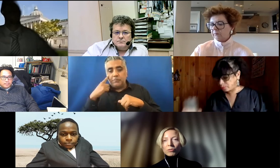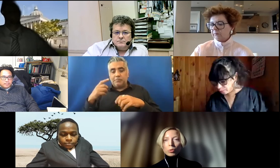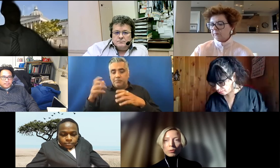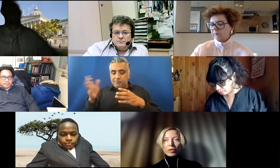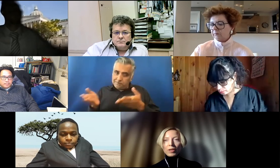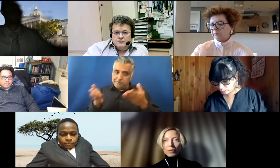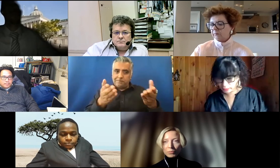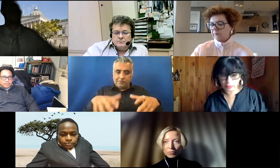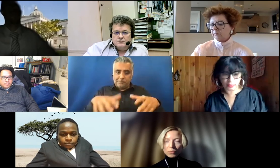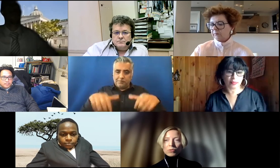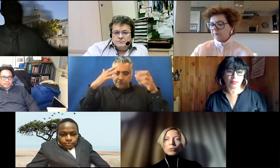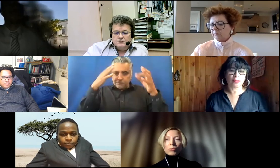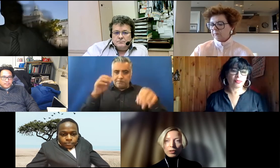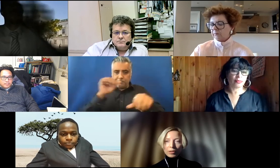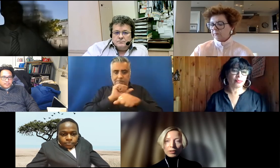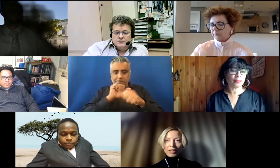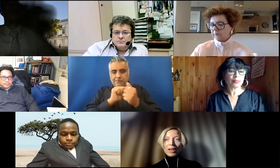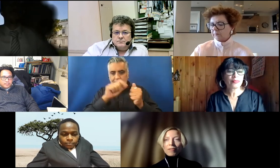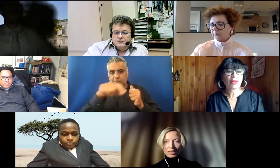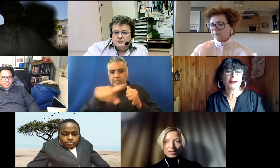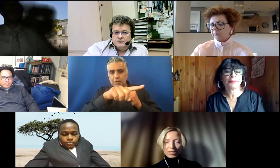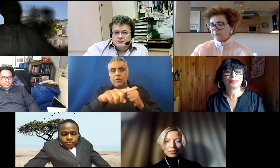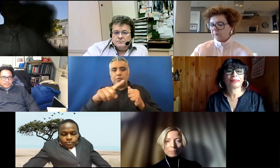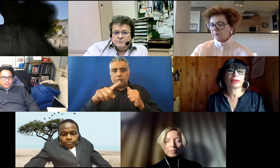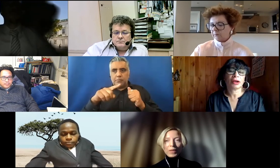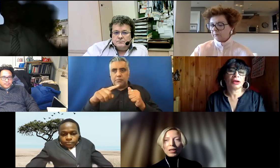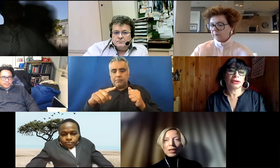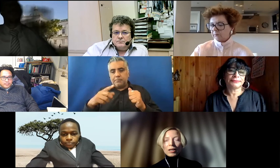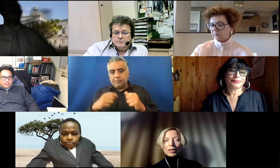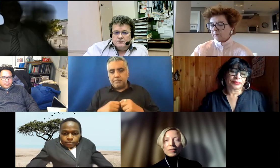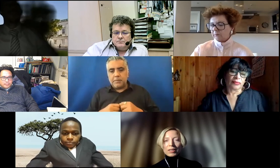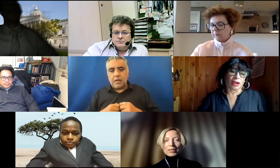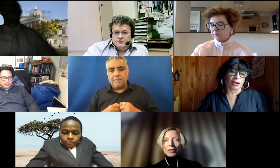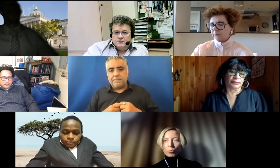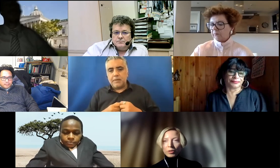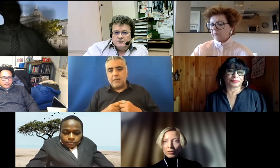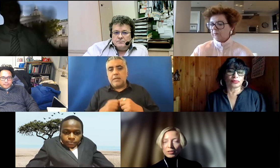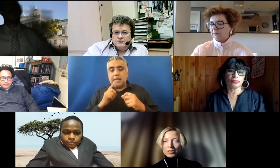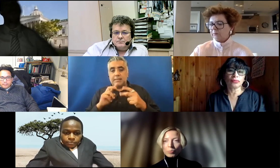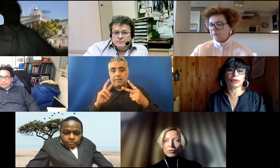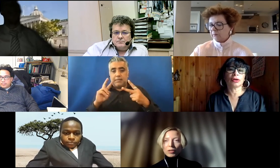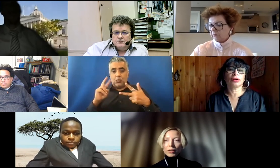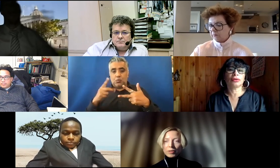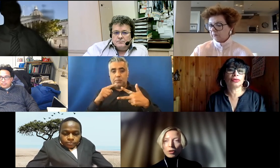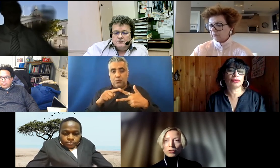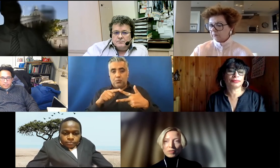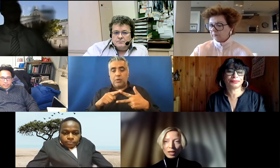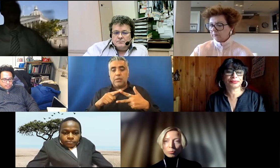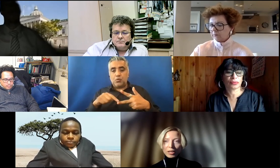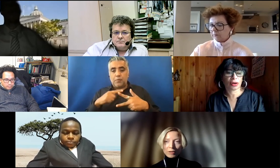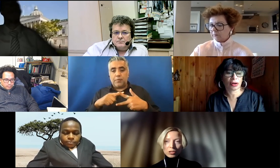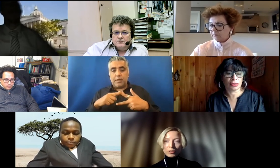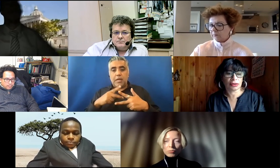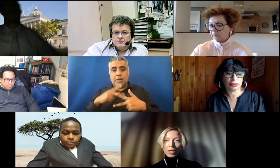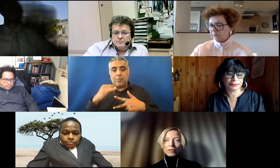and work with them to gather this data. The second point is about the project that